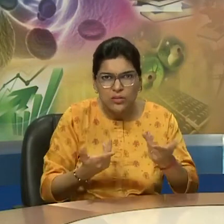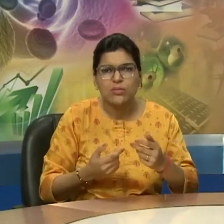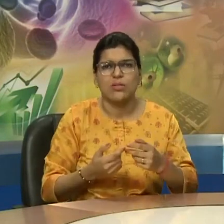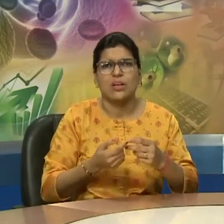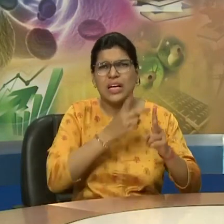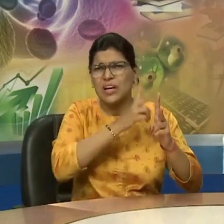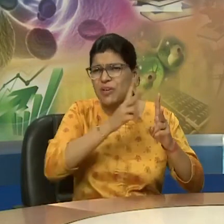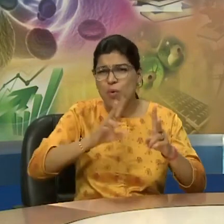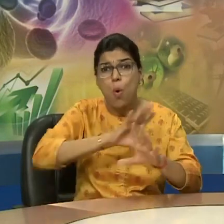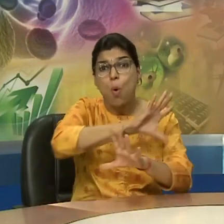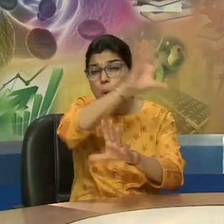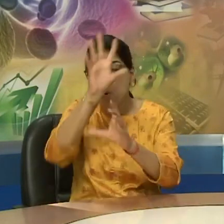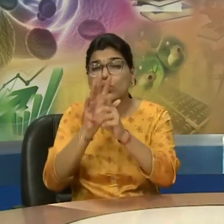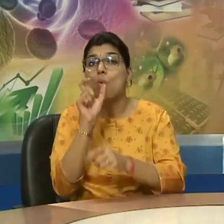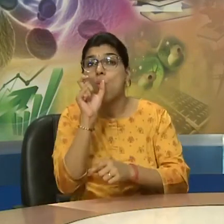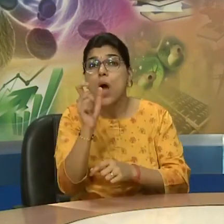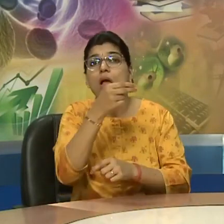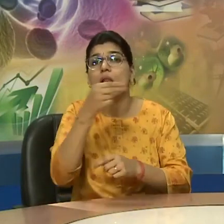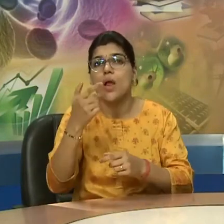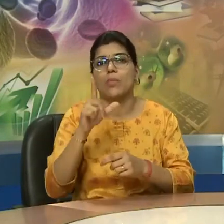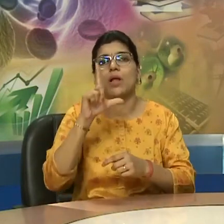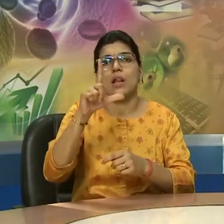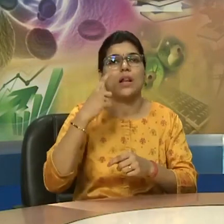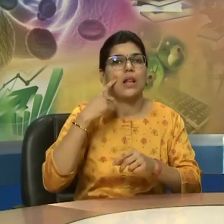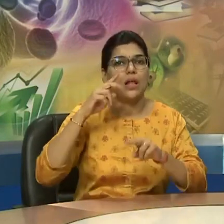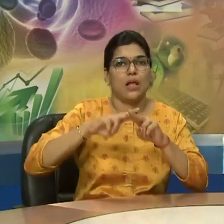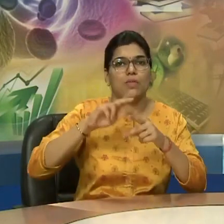called lifestyle diseases.